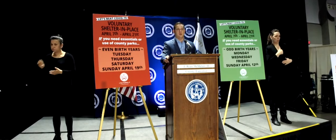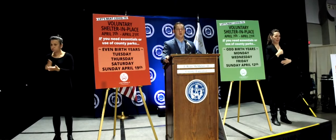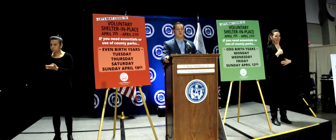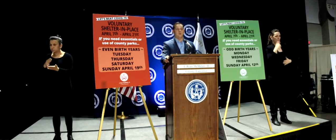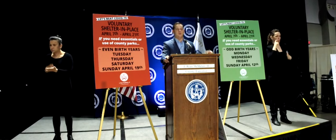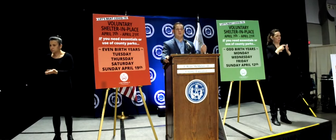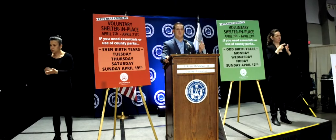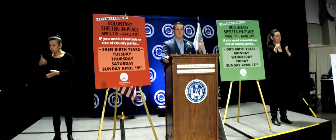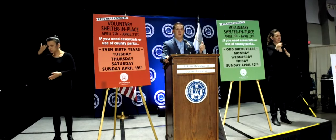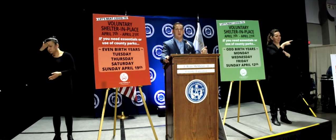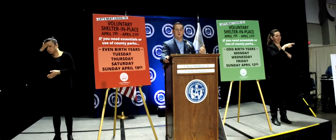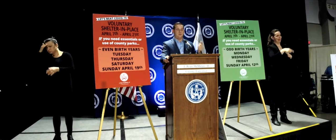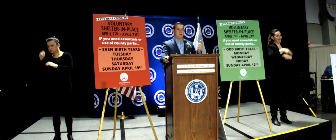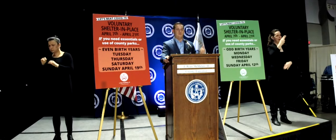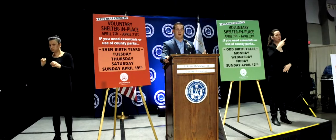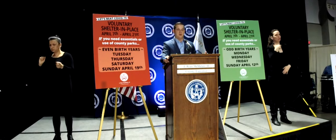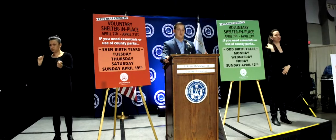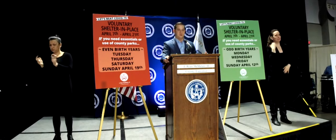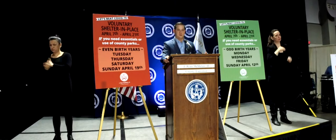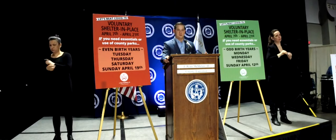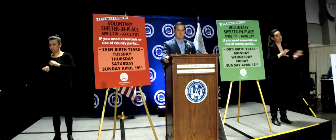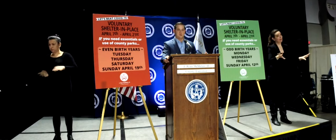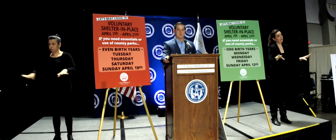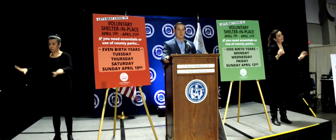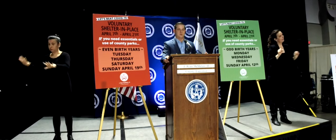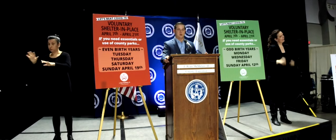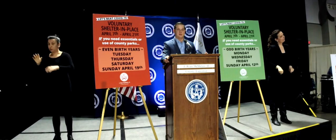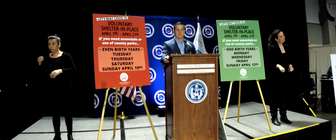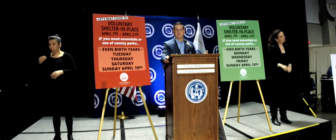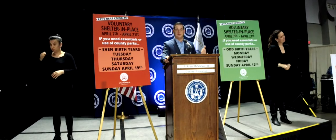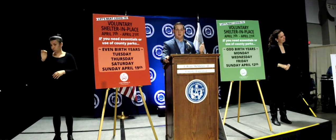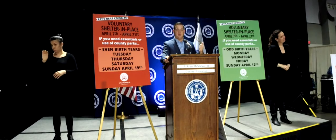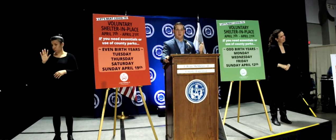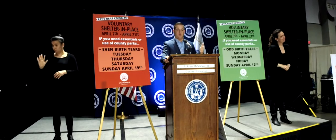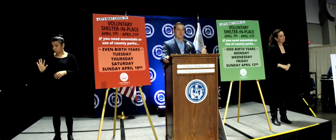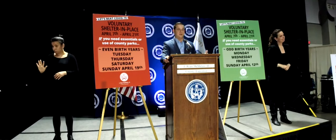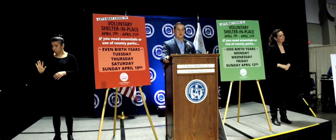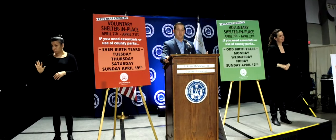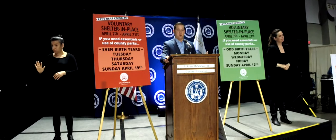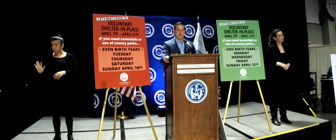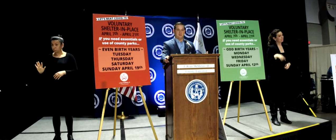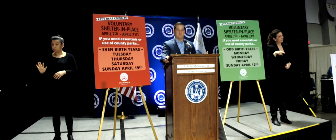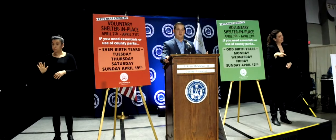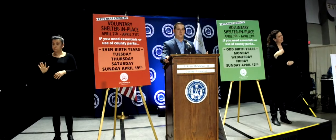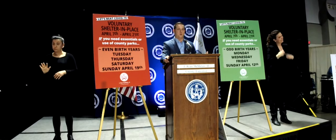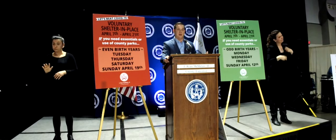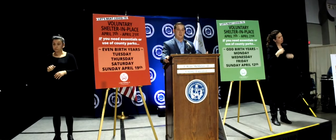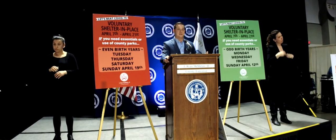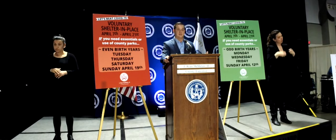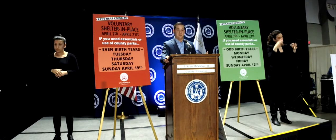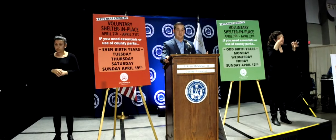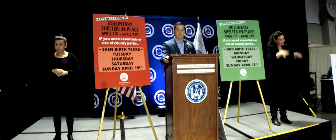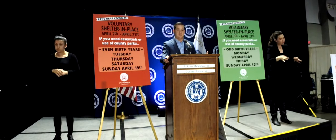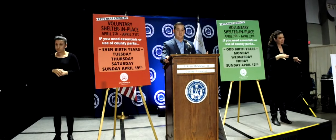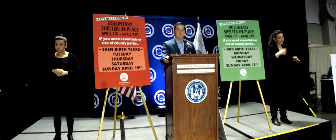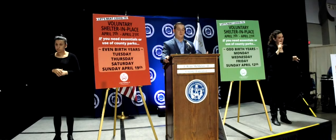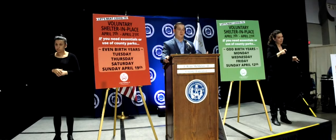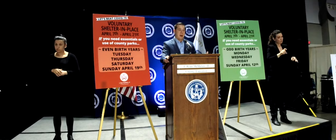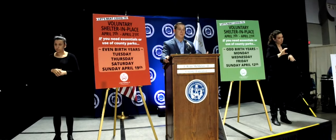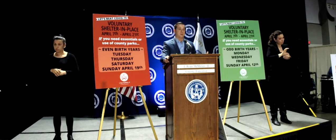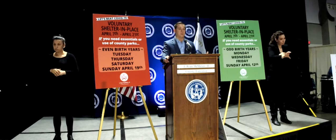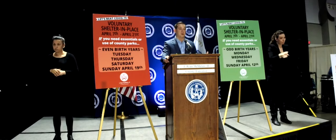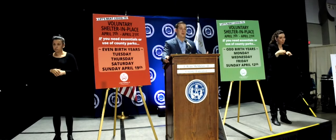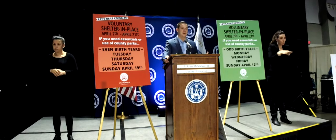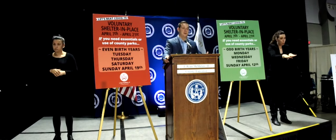hosts. We have done and made very difficult decisions throughout this process. We shut down a parade before we had a positive case, a